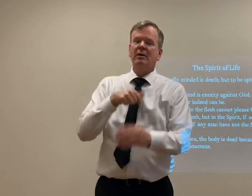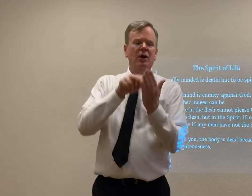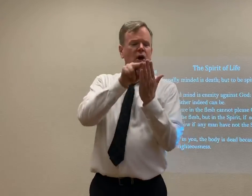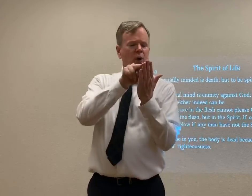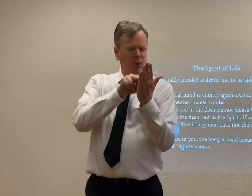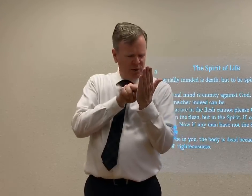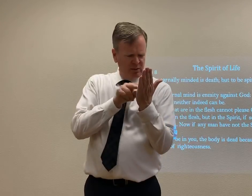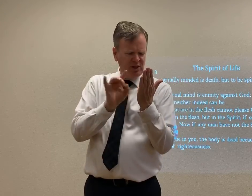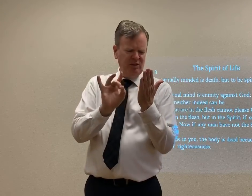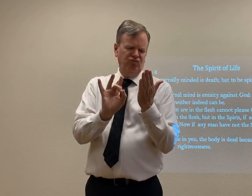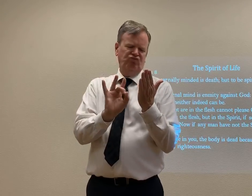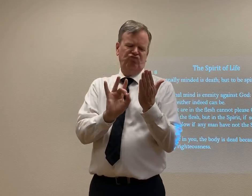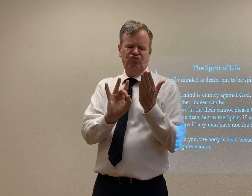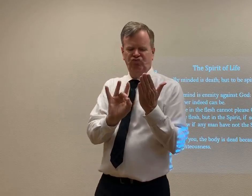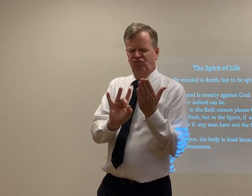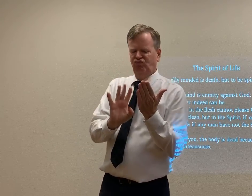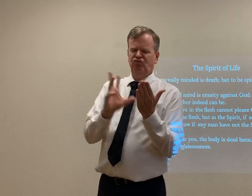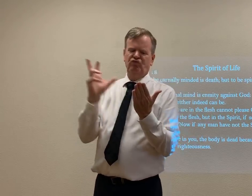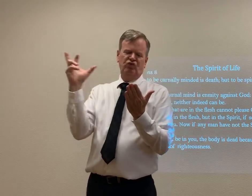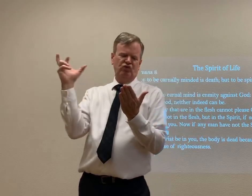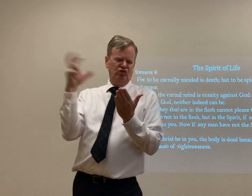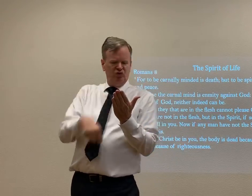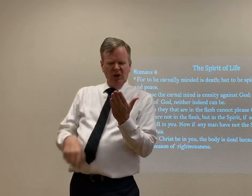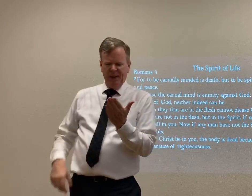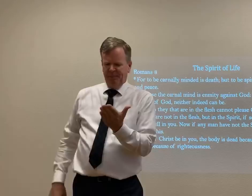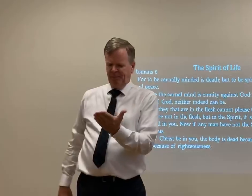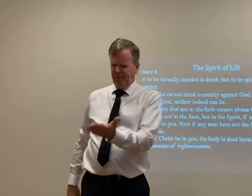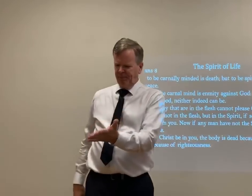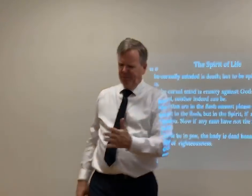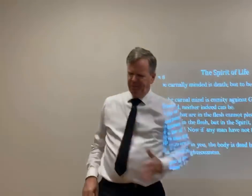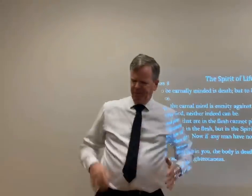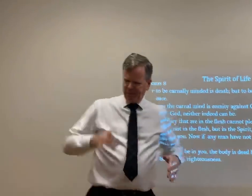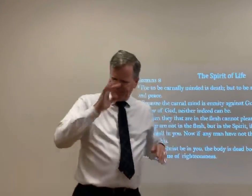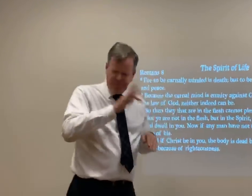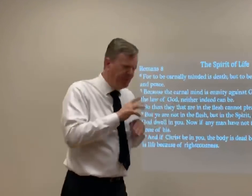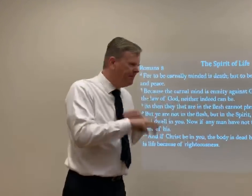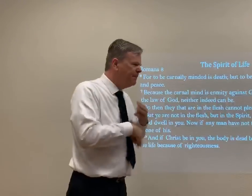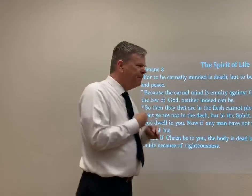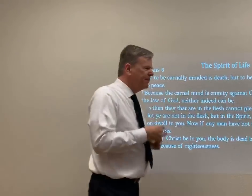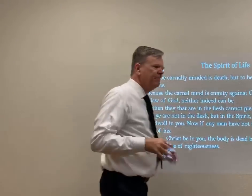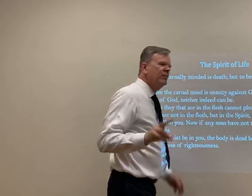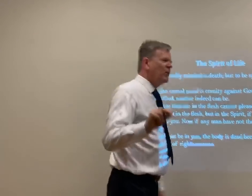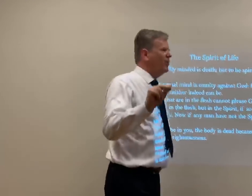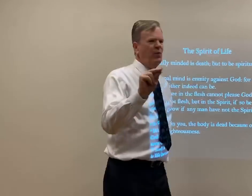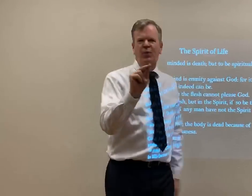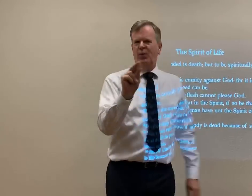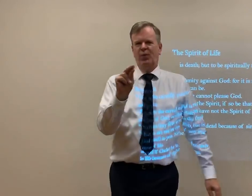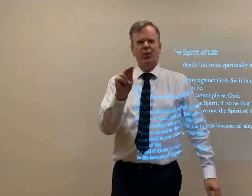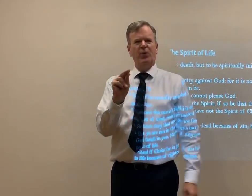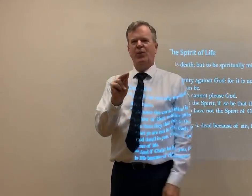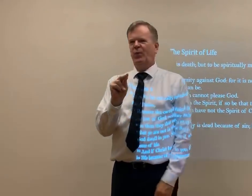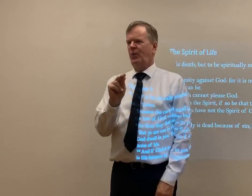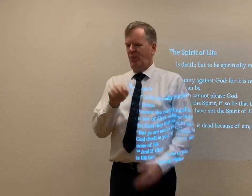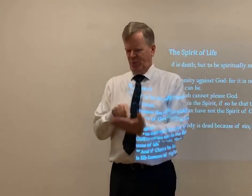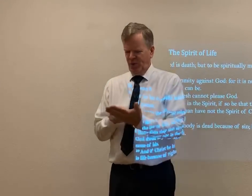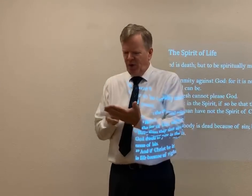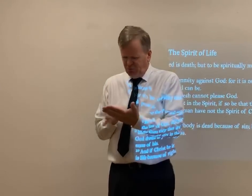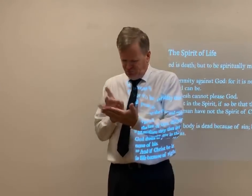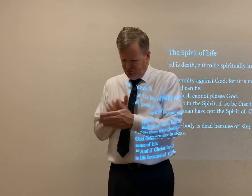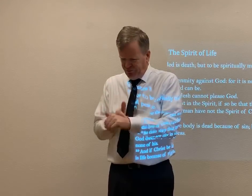We are not just doing something like that. We're not just being like, wow, that's an interesting passage of scripture. I mean, I'm gonna go ahead and do my own thing on Monday. That's not what we